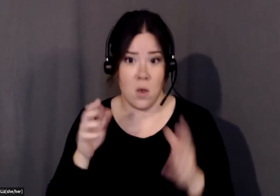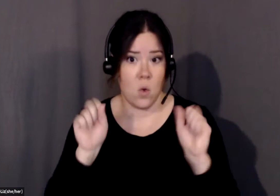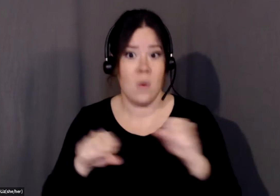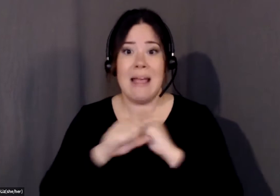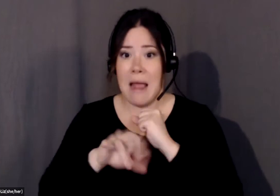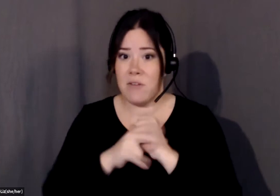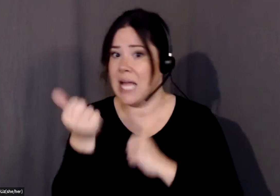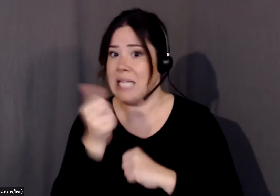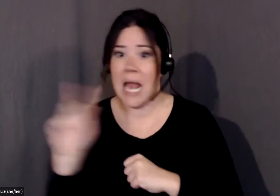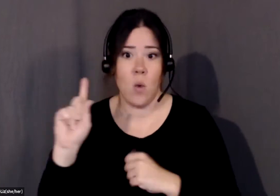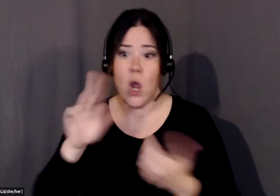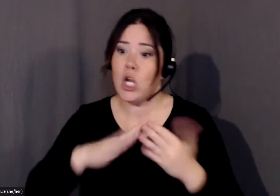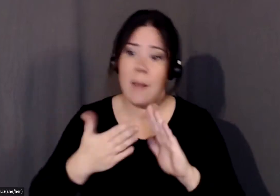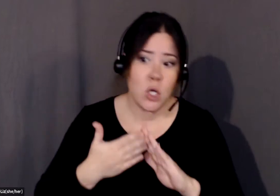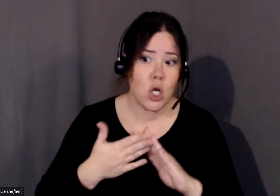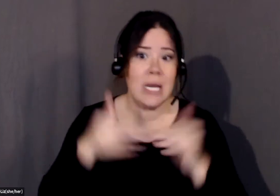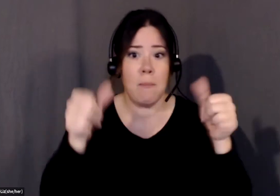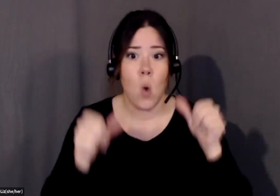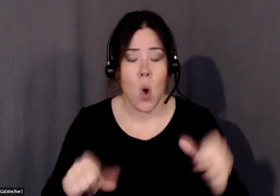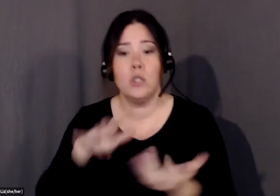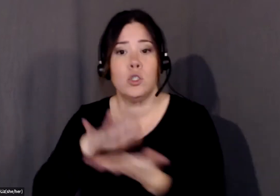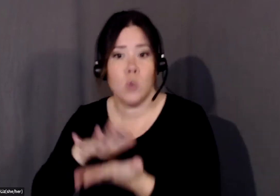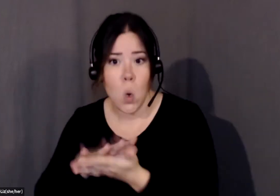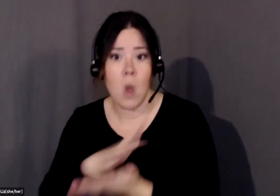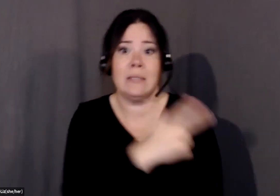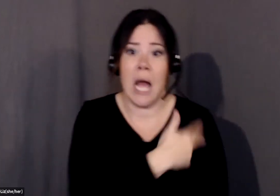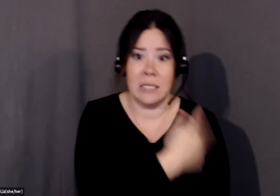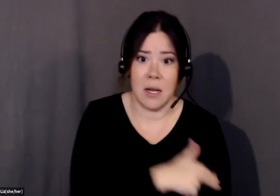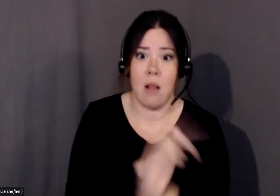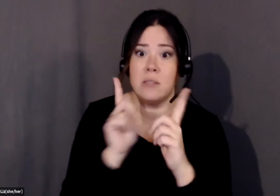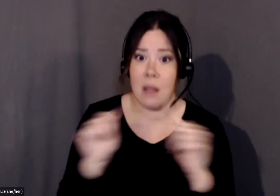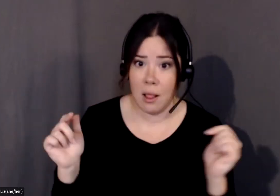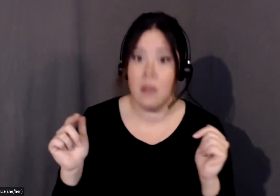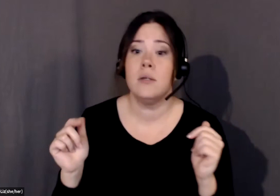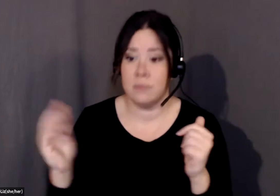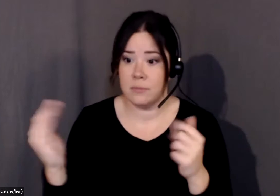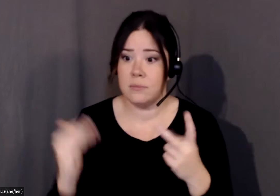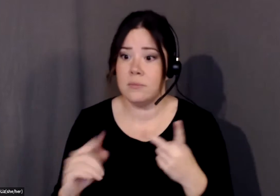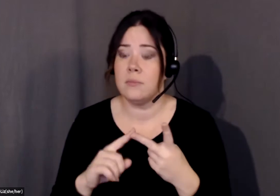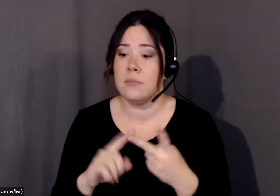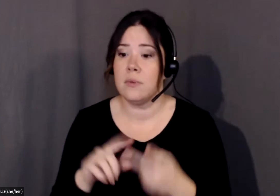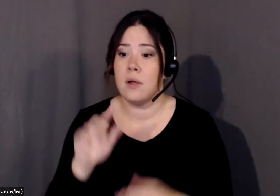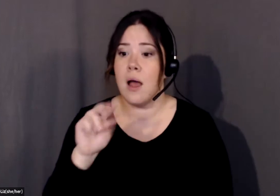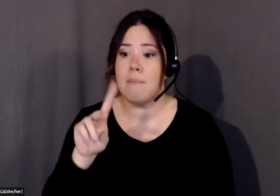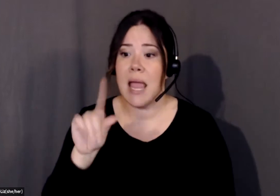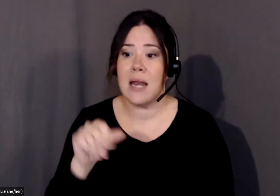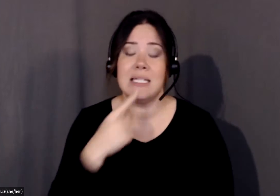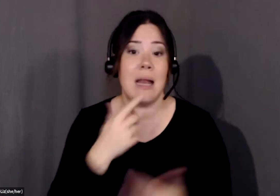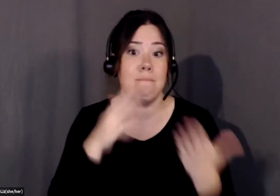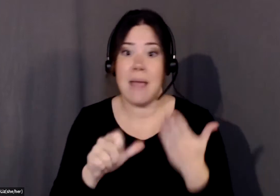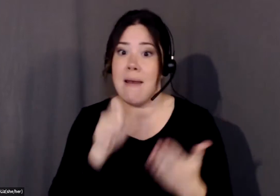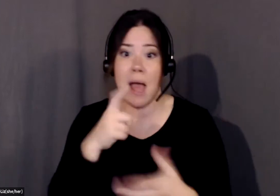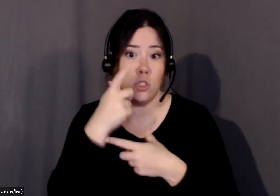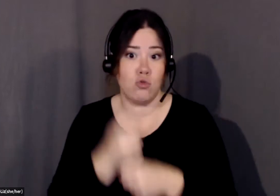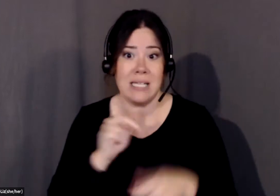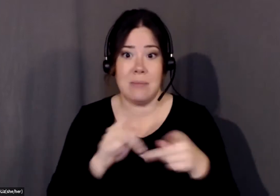boards, schools, hospitals, etc. Amanda said they may not trust non-Indigenous people.